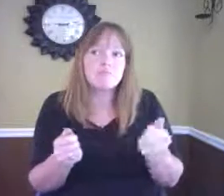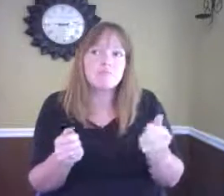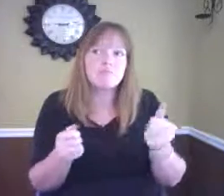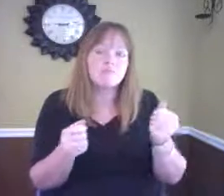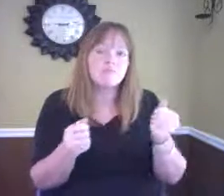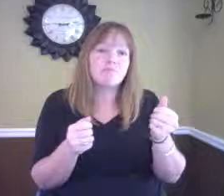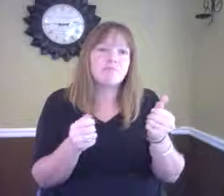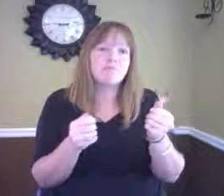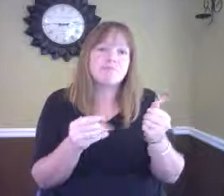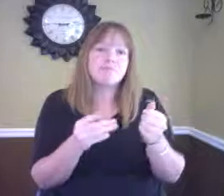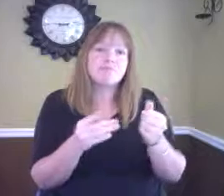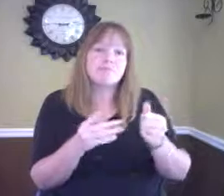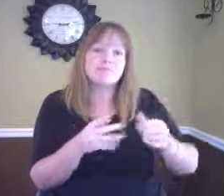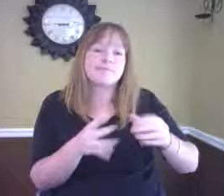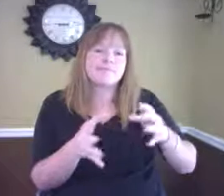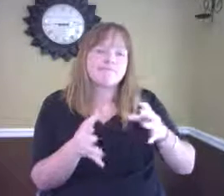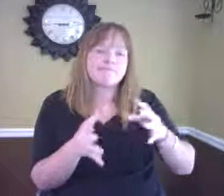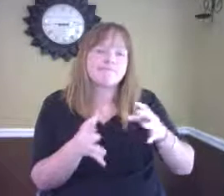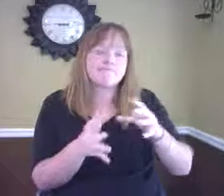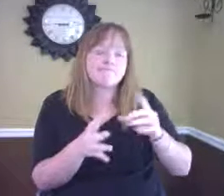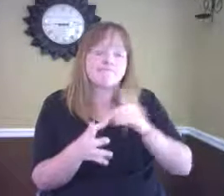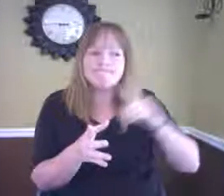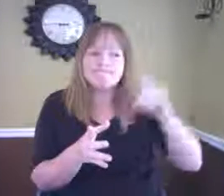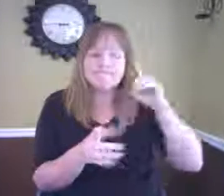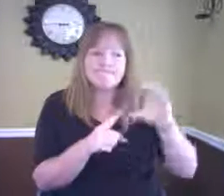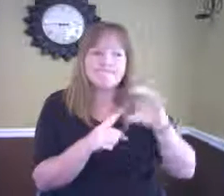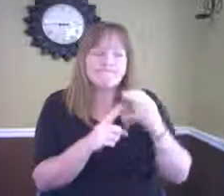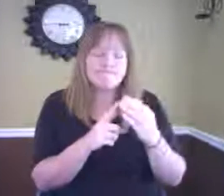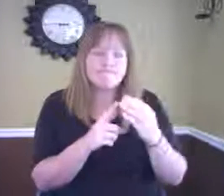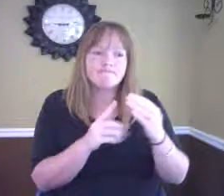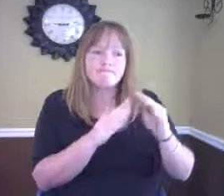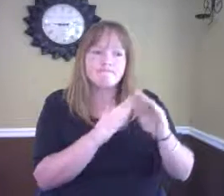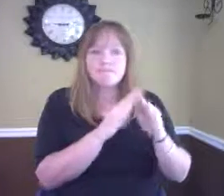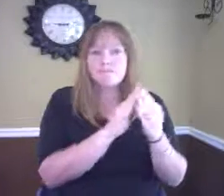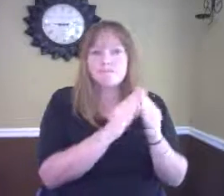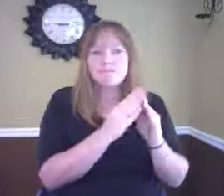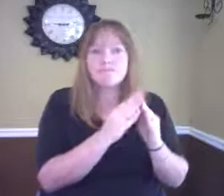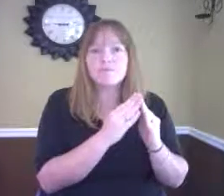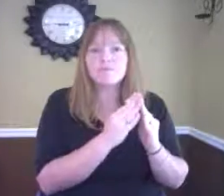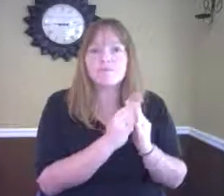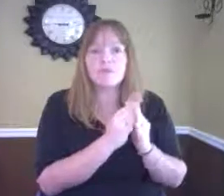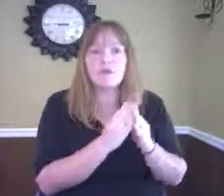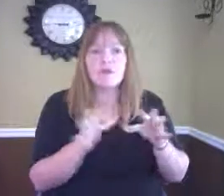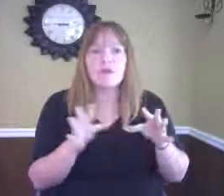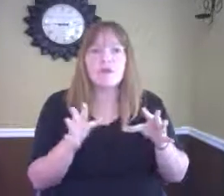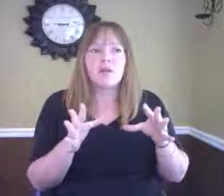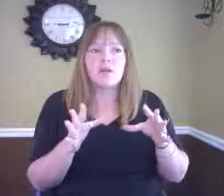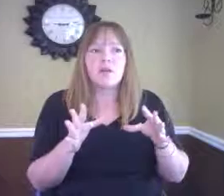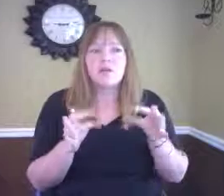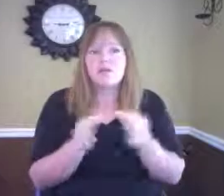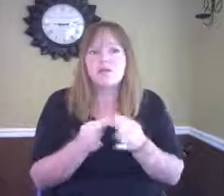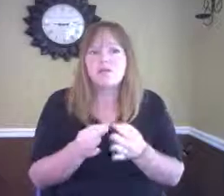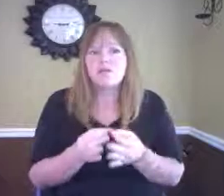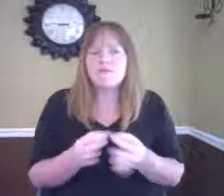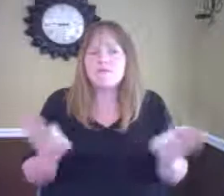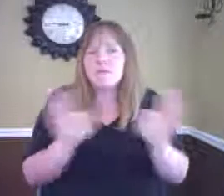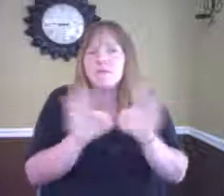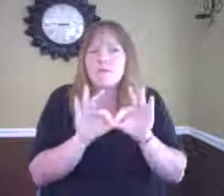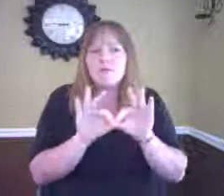wonderful part of learning sign language to become involved in the deaf community and get to know the world of the people